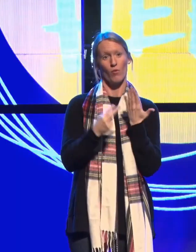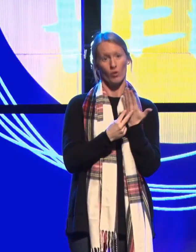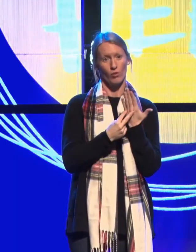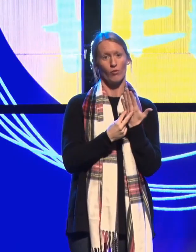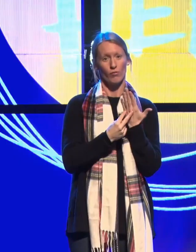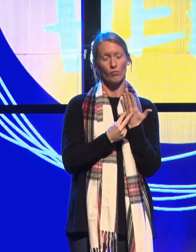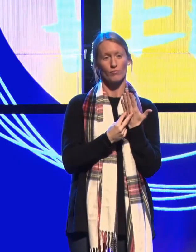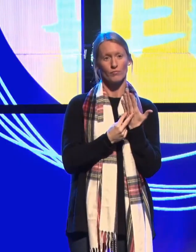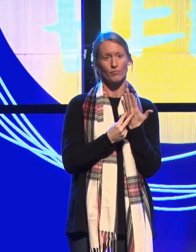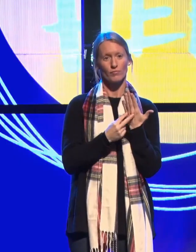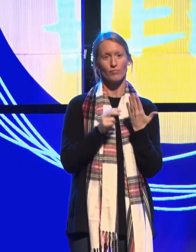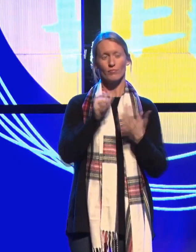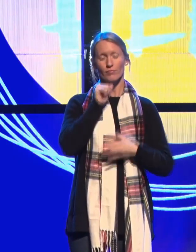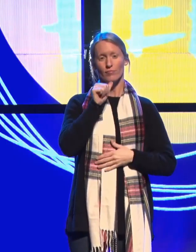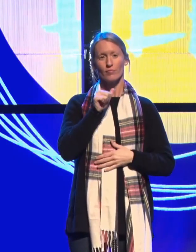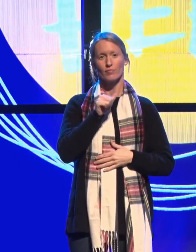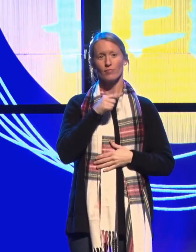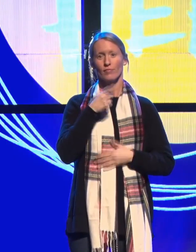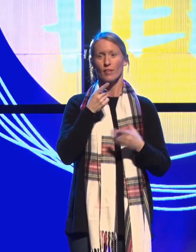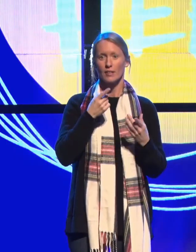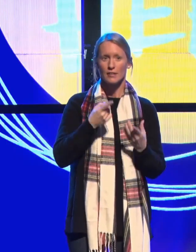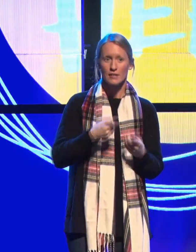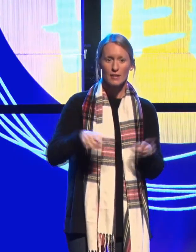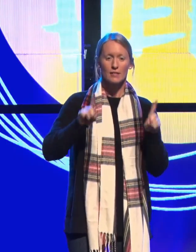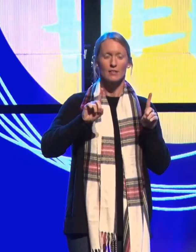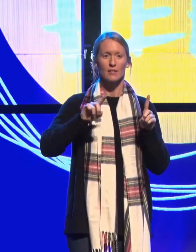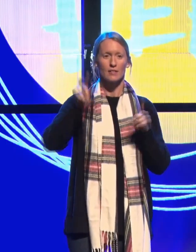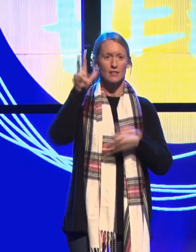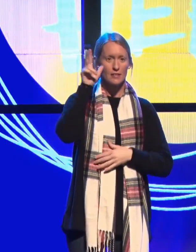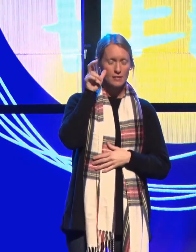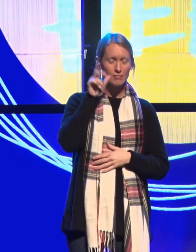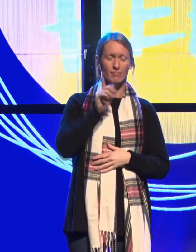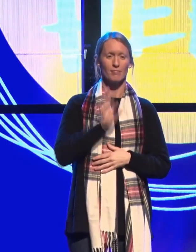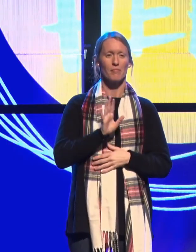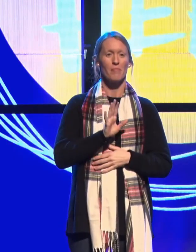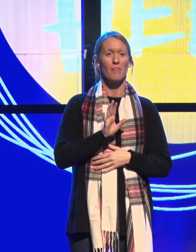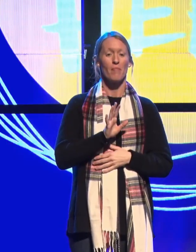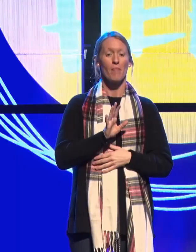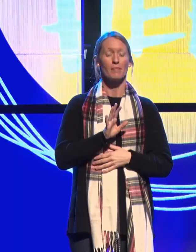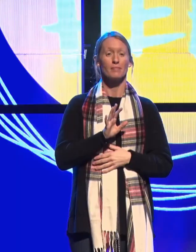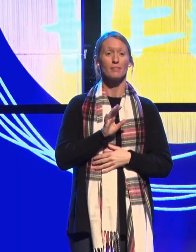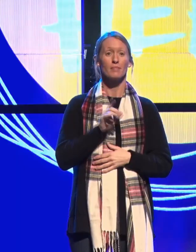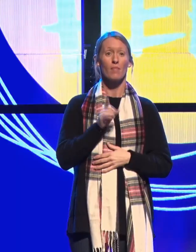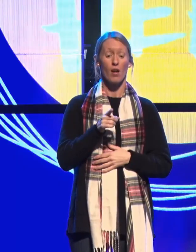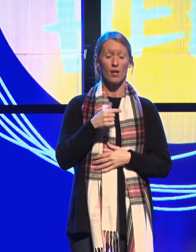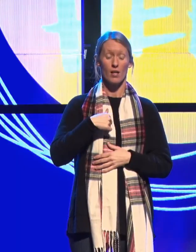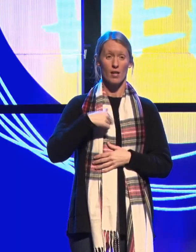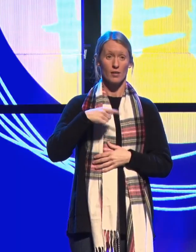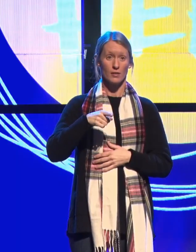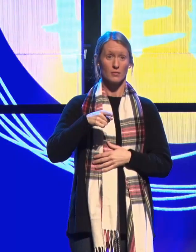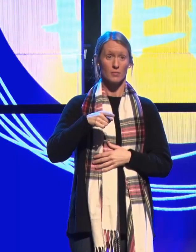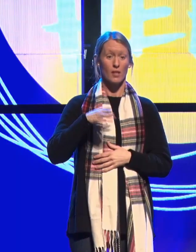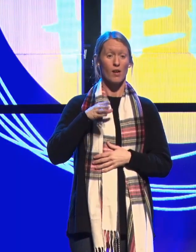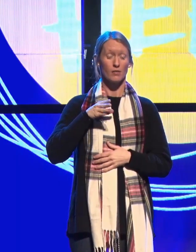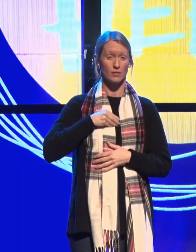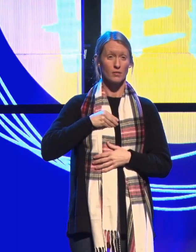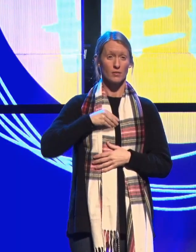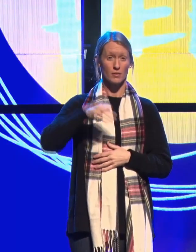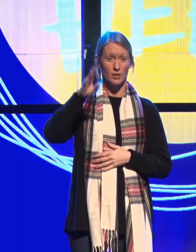right? We're not going to cast out the devil, demon. Listen, I'm going to acknowledge that. I'm going to identify it, and then I'm going to work to